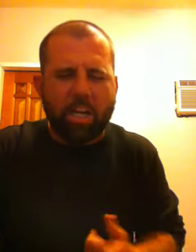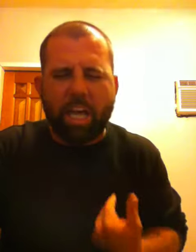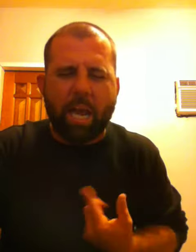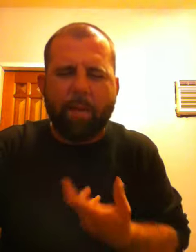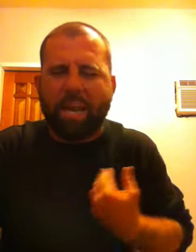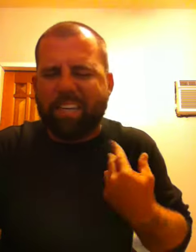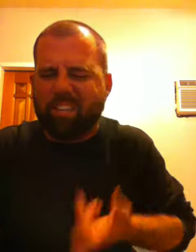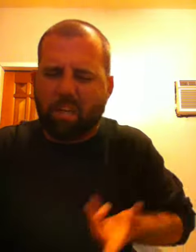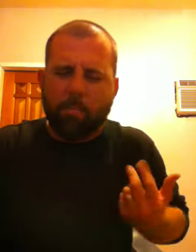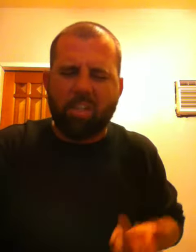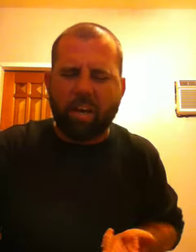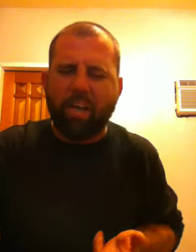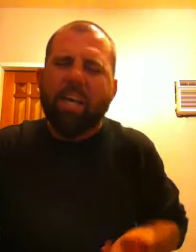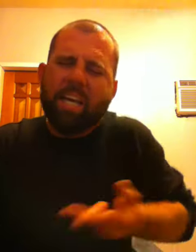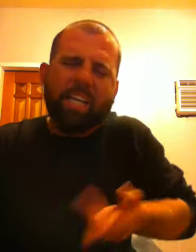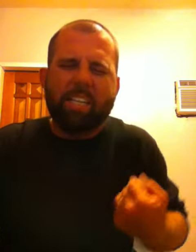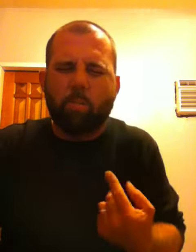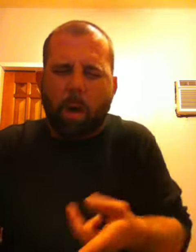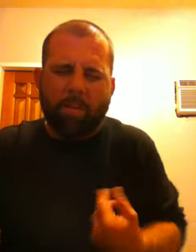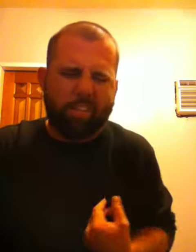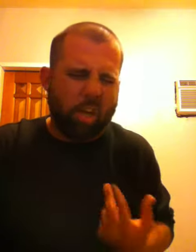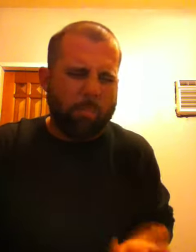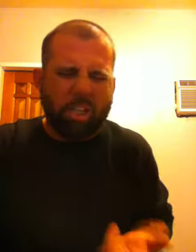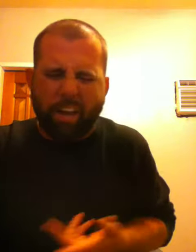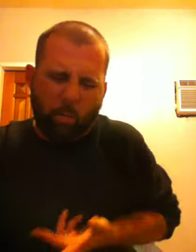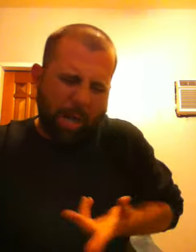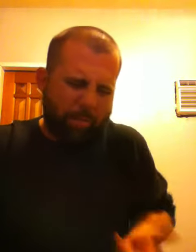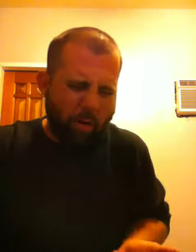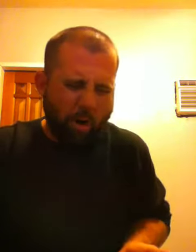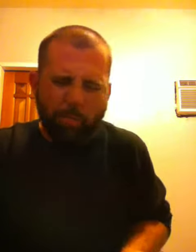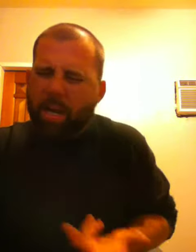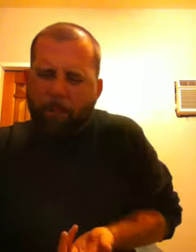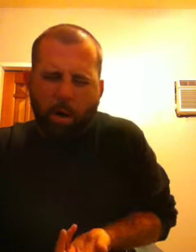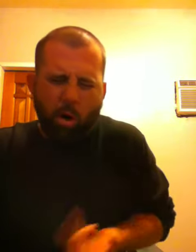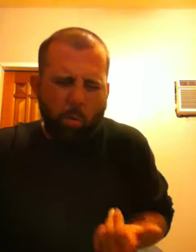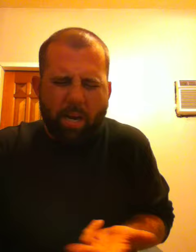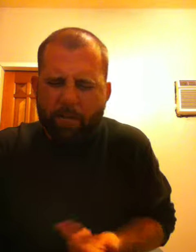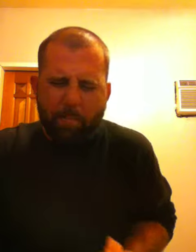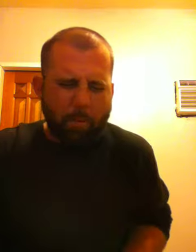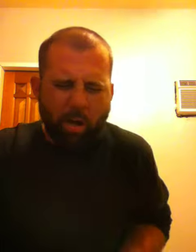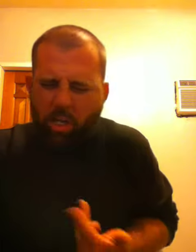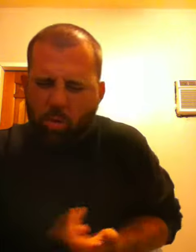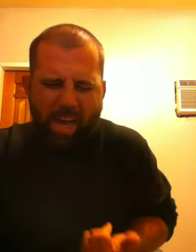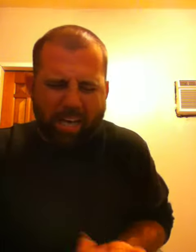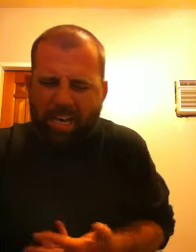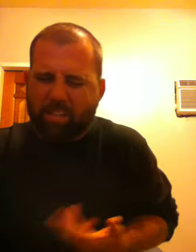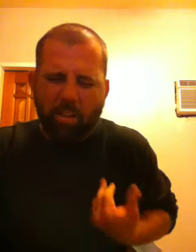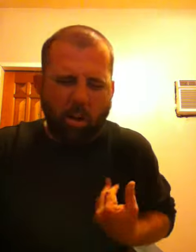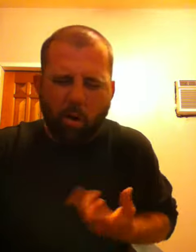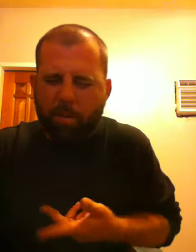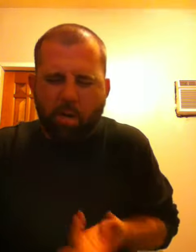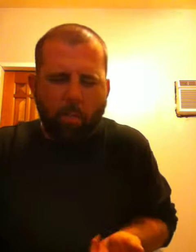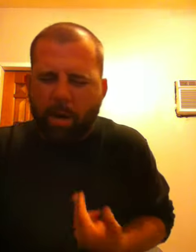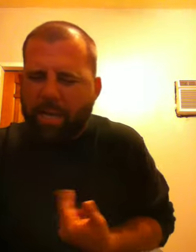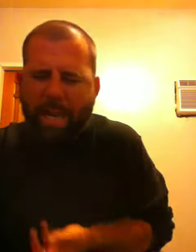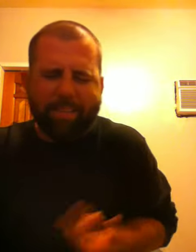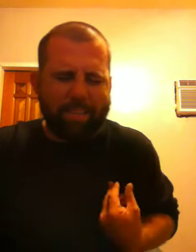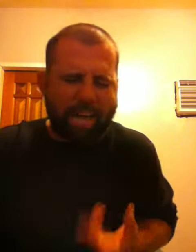lookin' at me like a subject And this is why my subject They burnin', burnin', burnin' You got a lot to learn But nobody askin' to